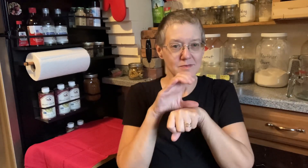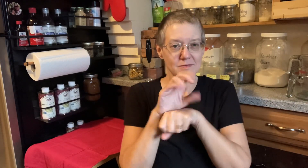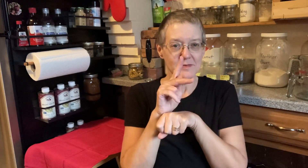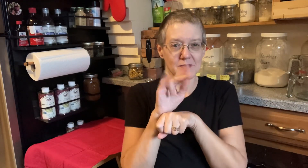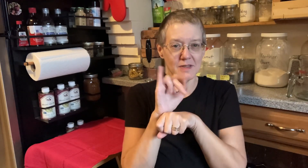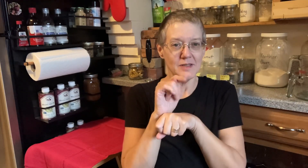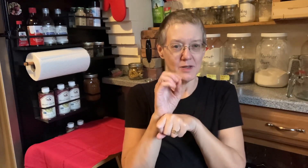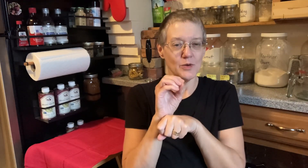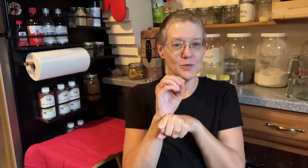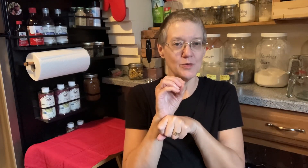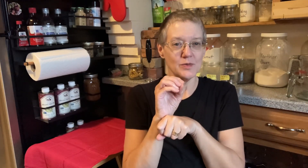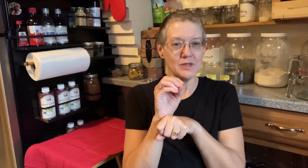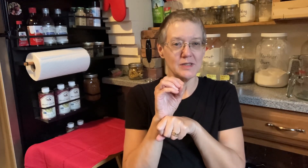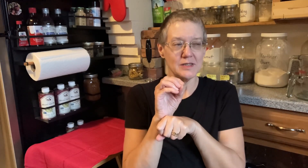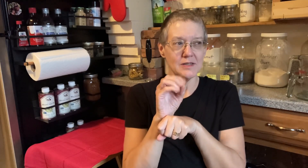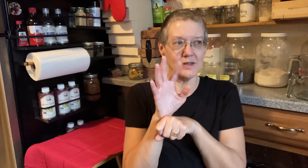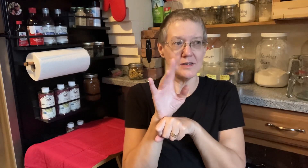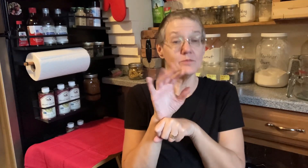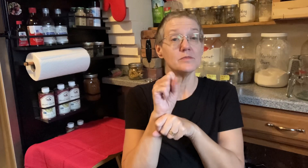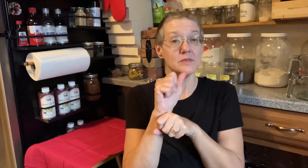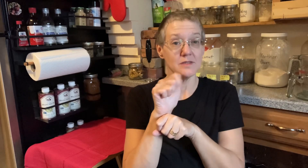desserts, keto hot chocolate,